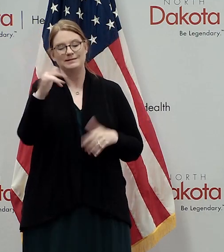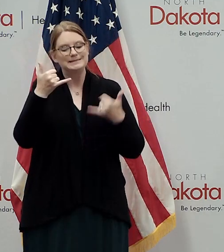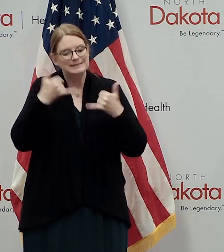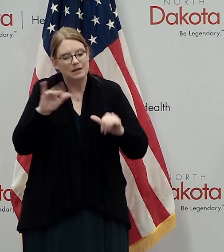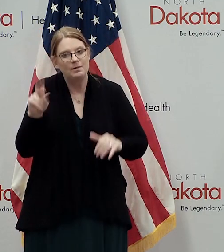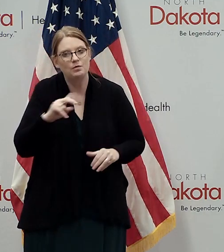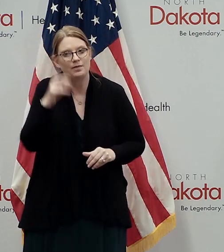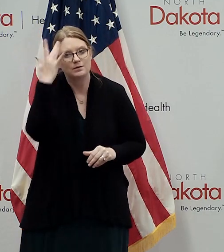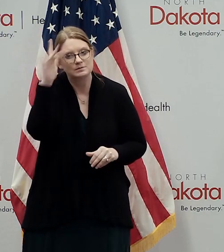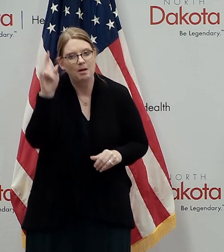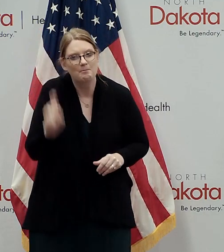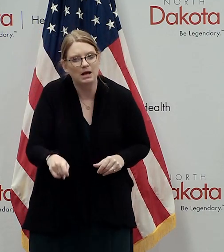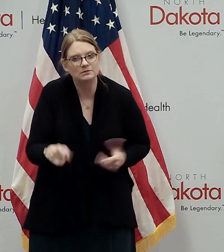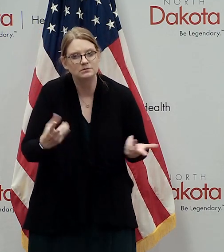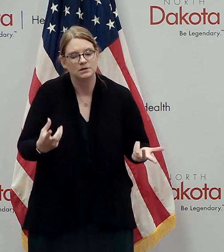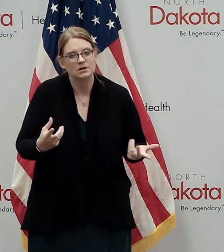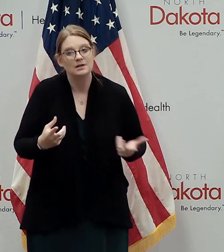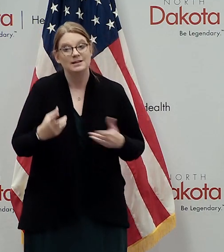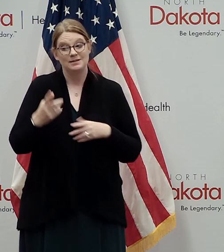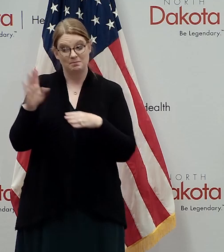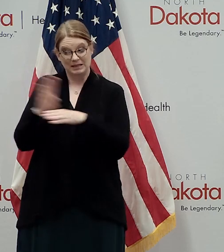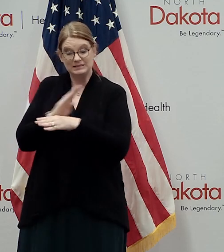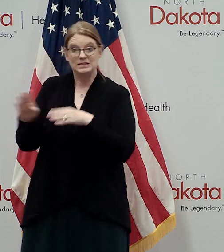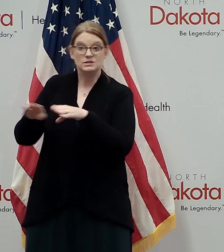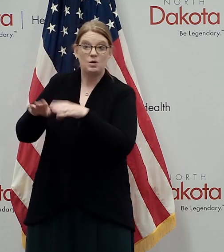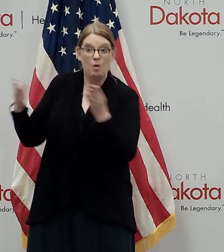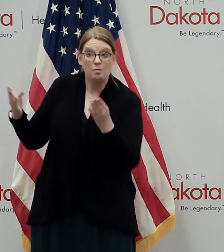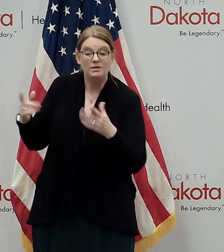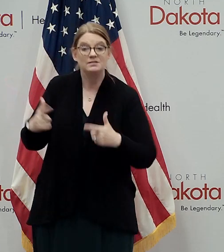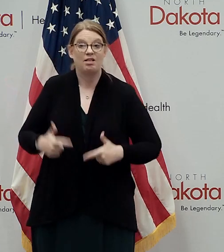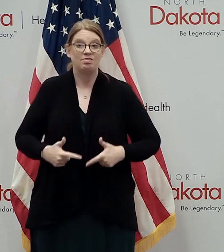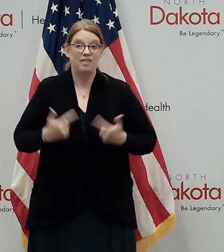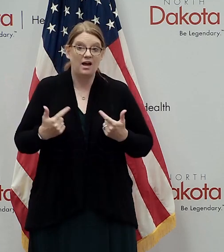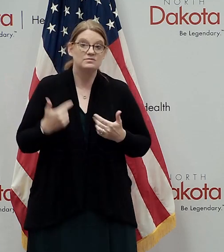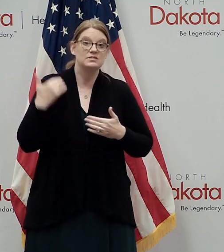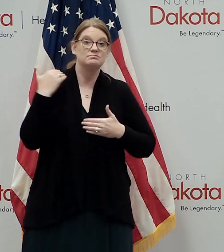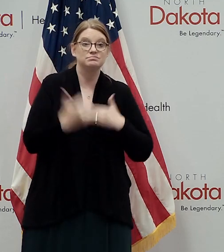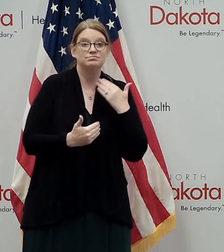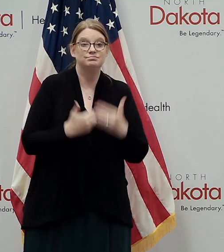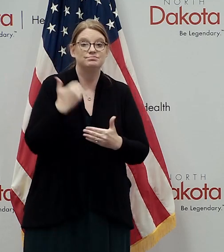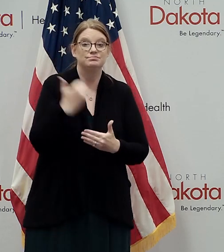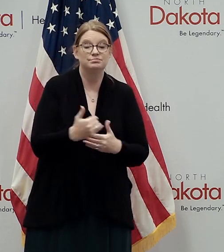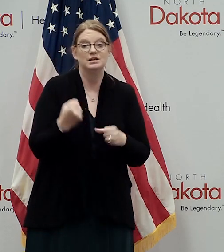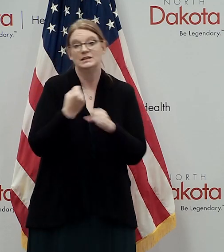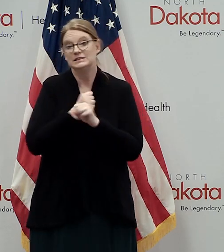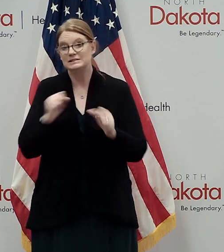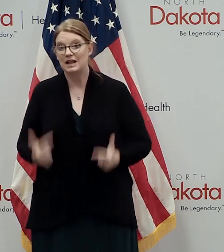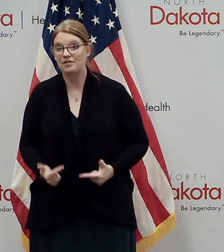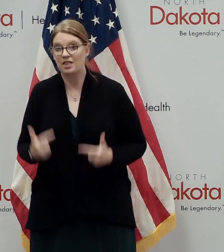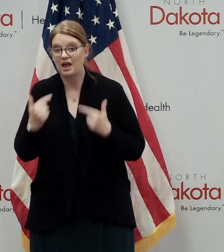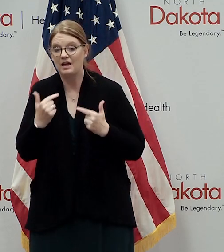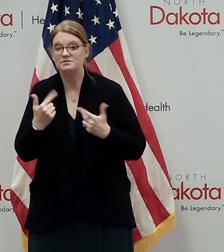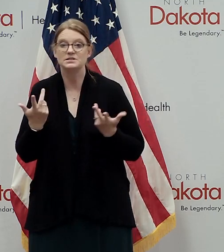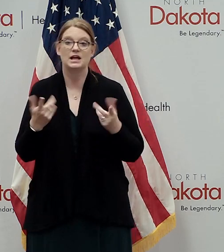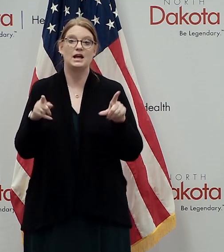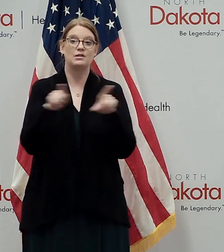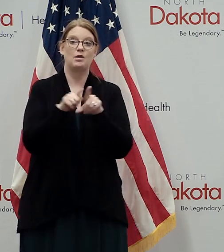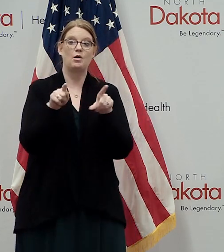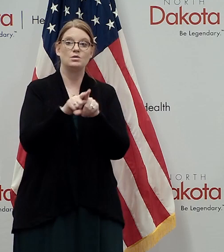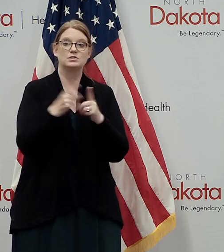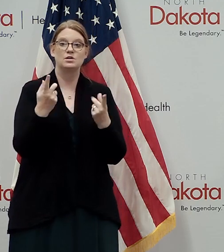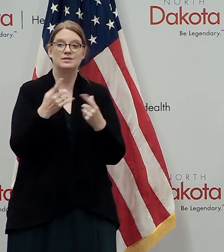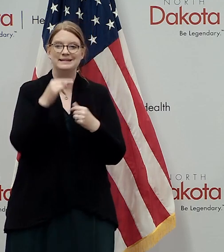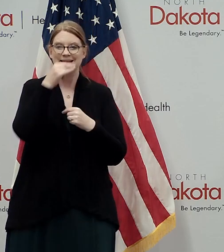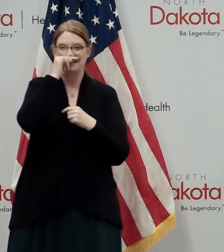and that way we can keep our businesses open, we can keep our lives moving forward, we can help save lives, and we can get all of our